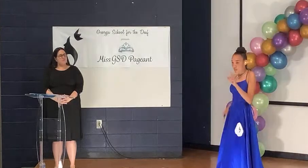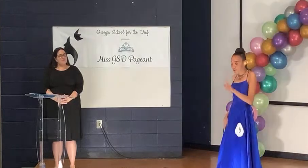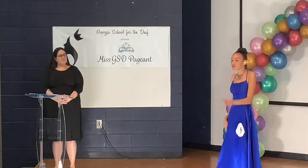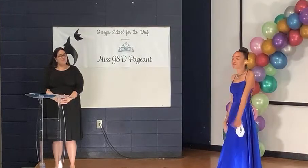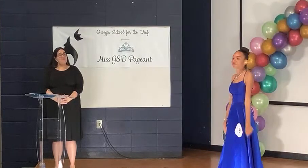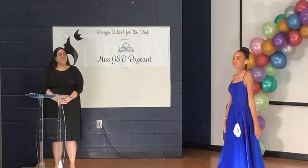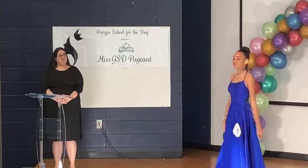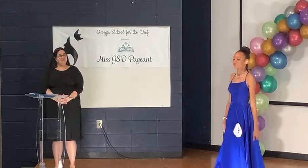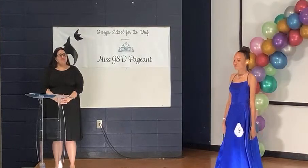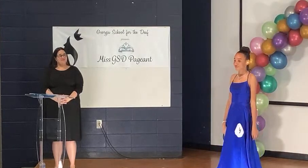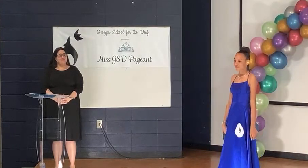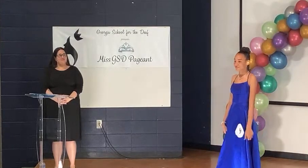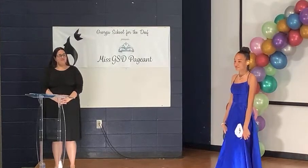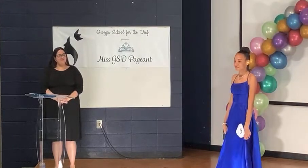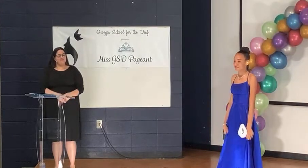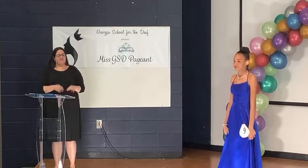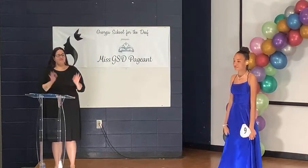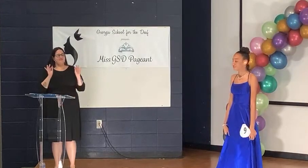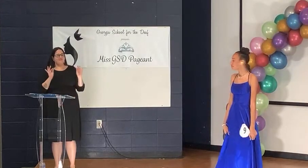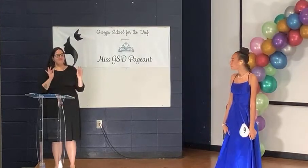and I would like to become a teacher of American Sign Language.